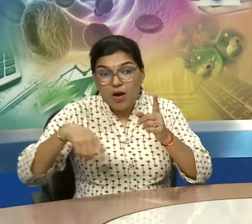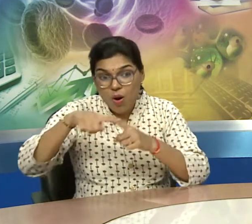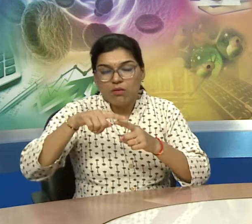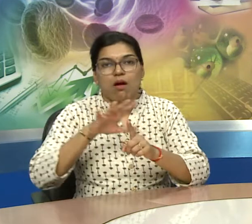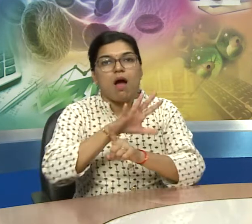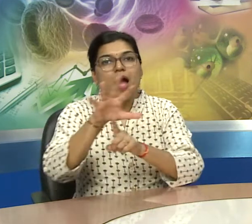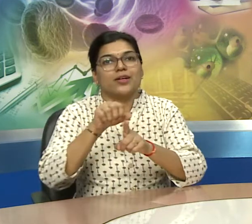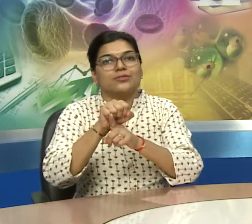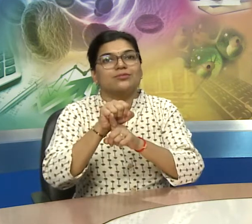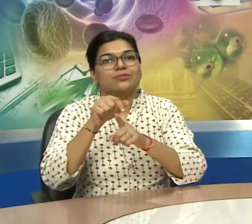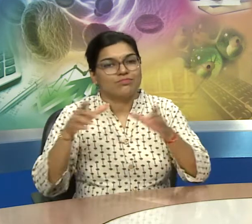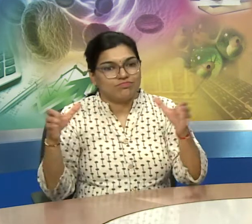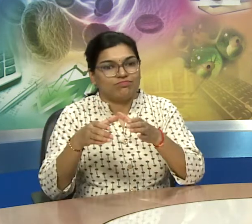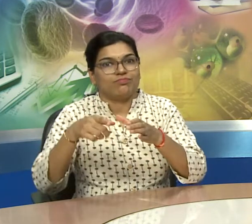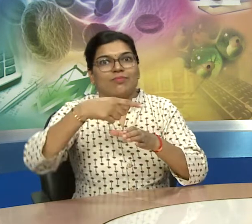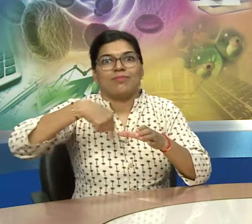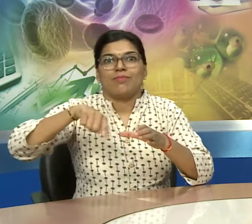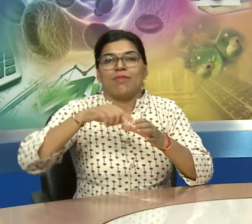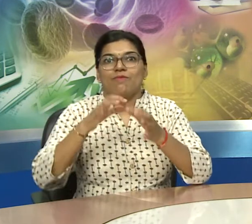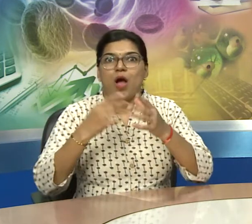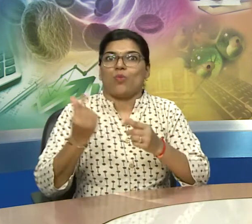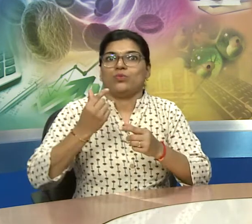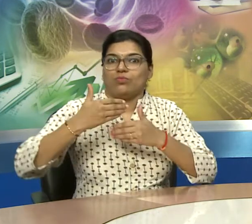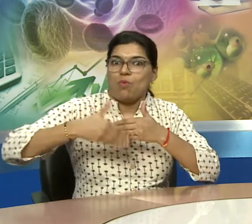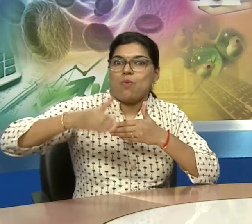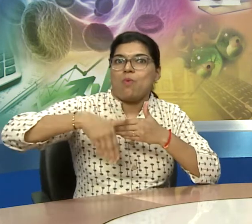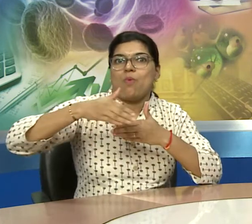different ways and trying different examples